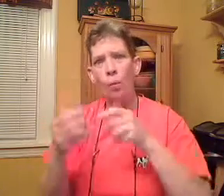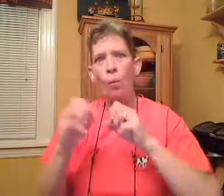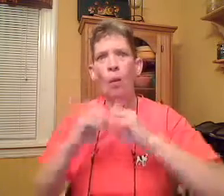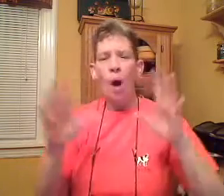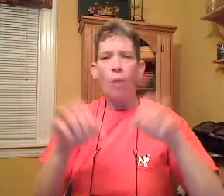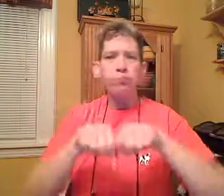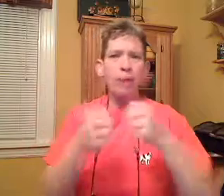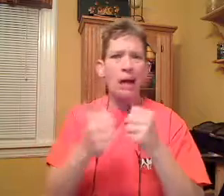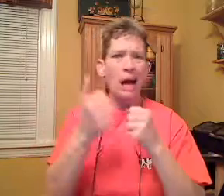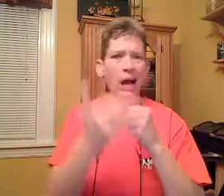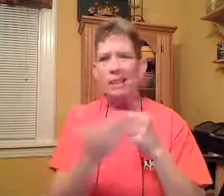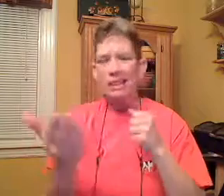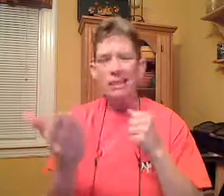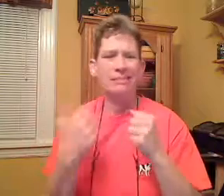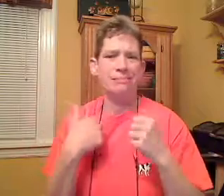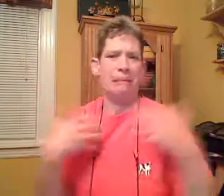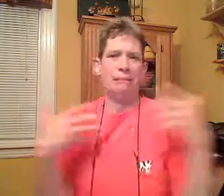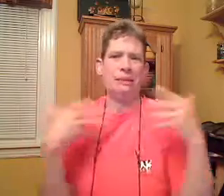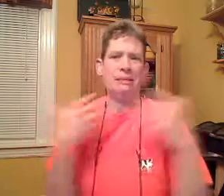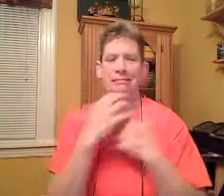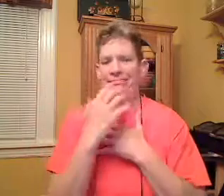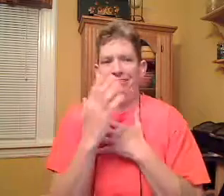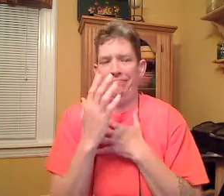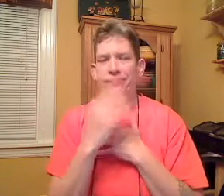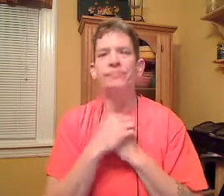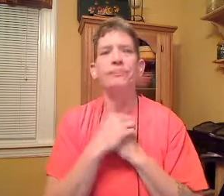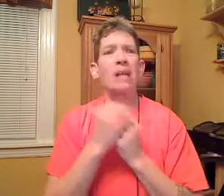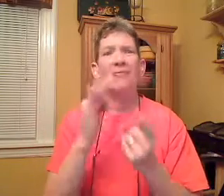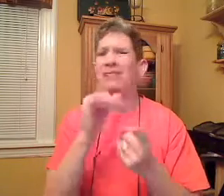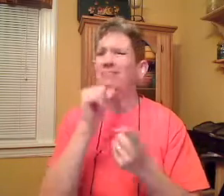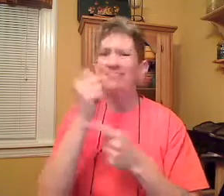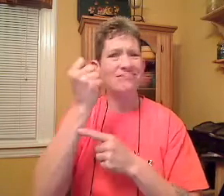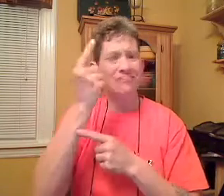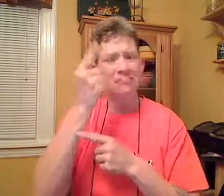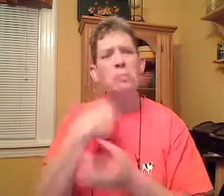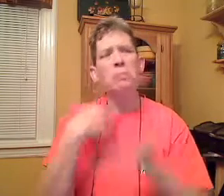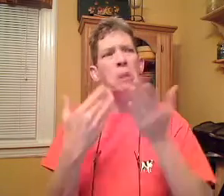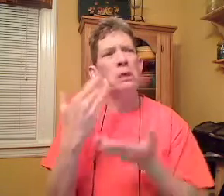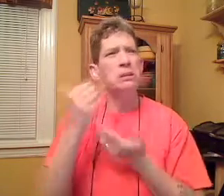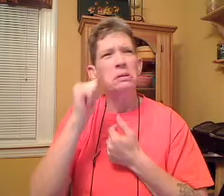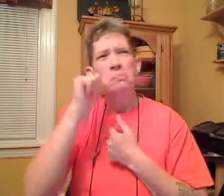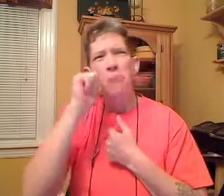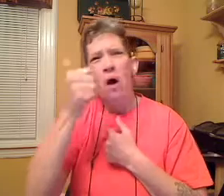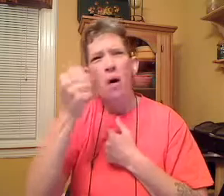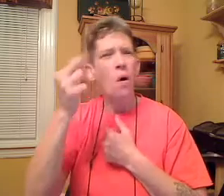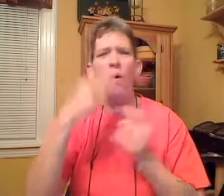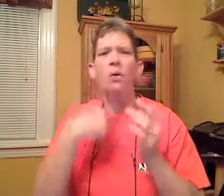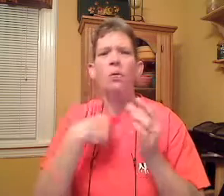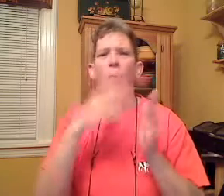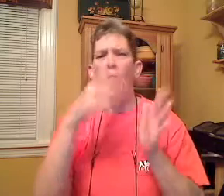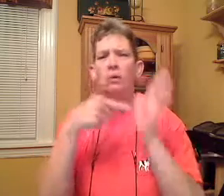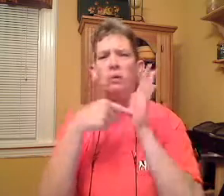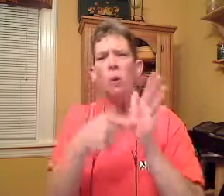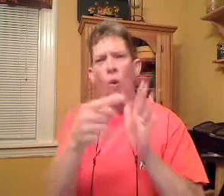Michael Cooley, who is the of the S-Number station, and the executive producer of the S-Number station, Mr. Chairman Lowe Bell. I'm talk the S station, and Mr.